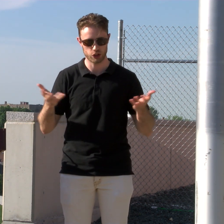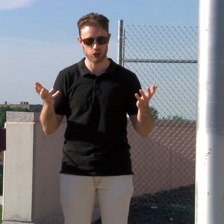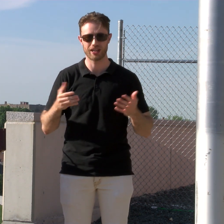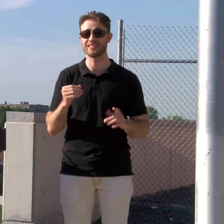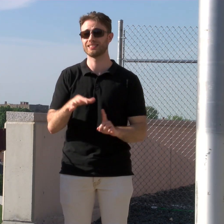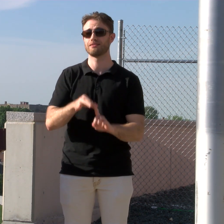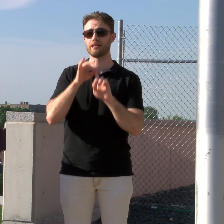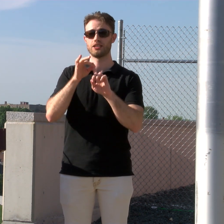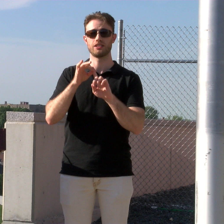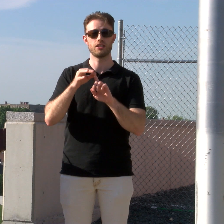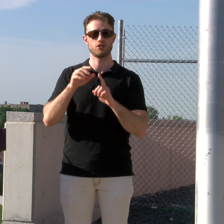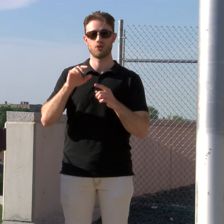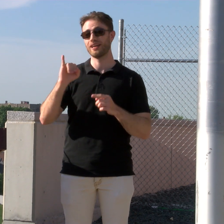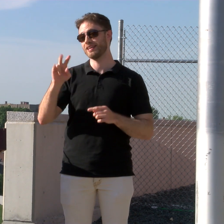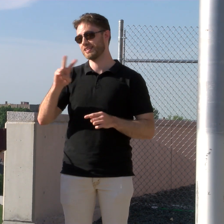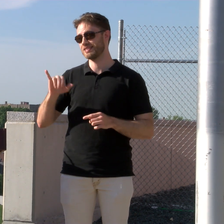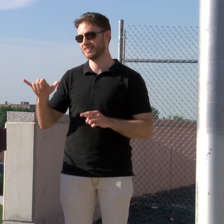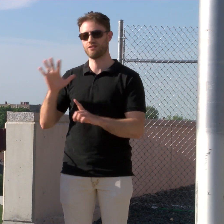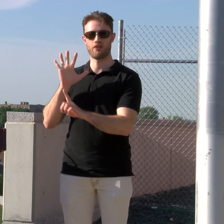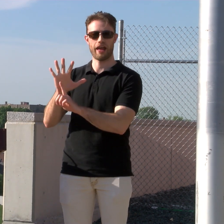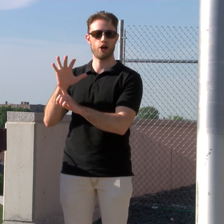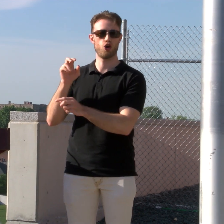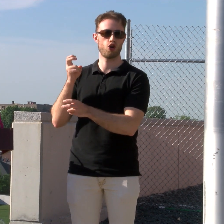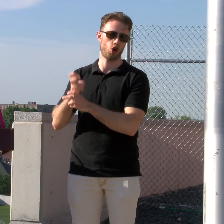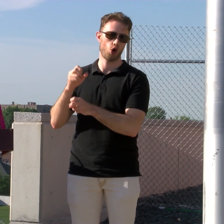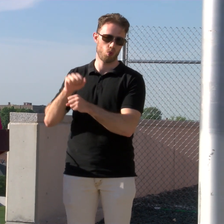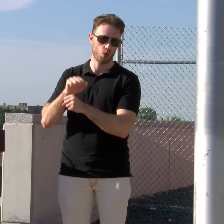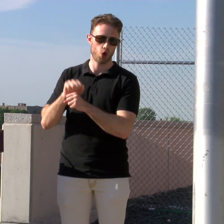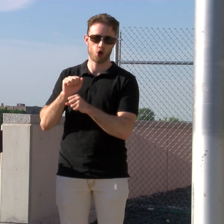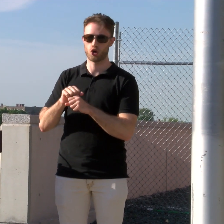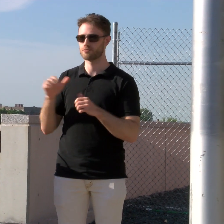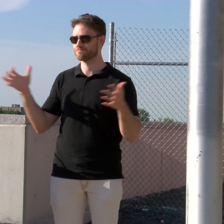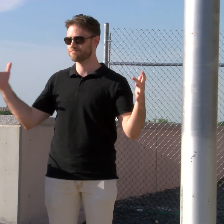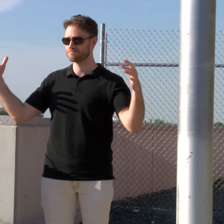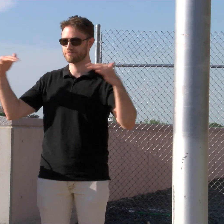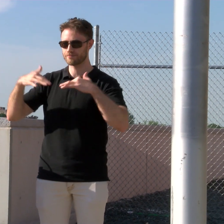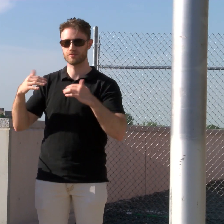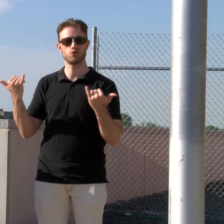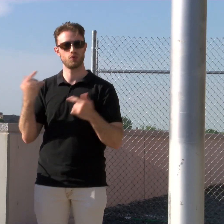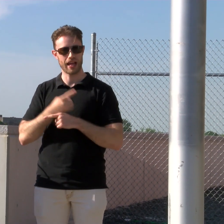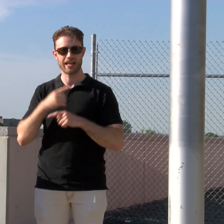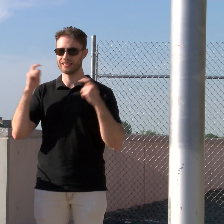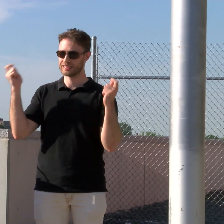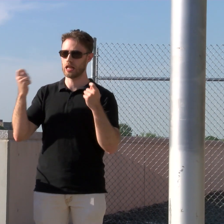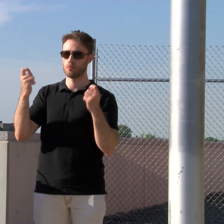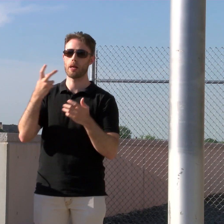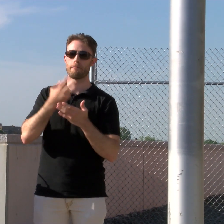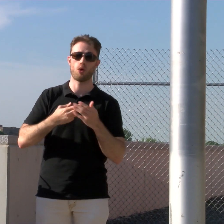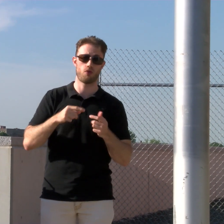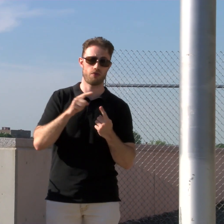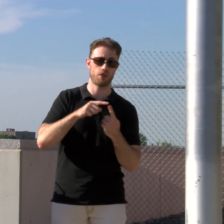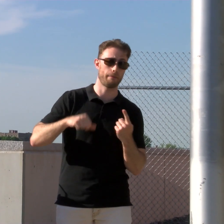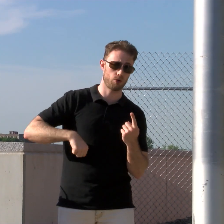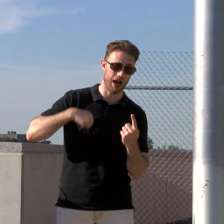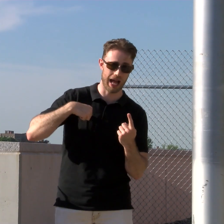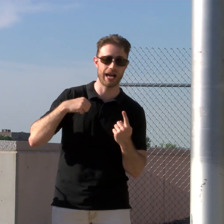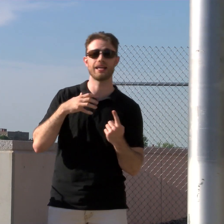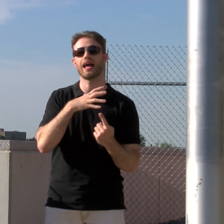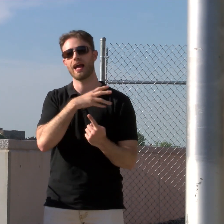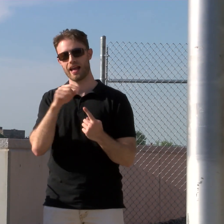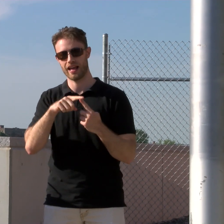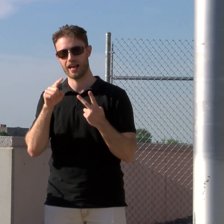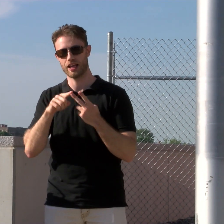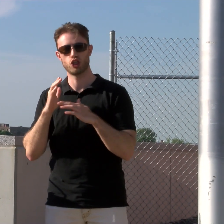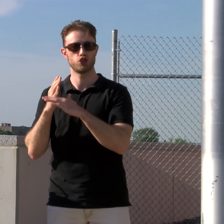and especially to Izzy for their hard work to bring us together today to celebrate both Pride